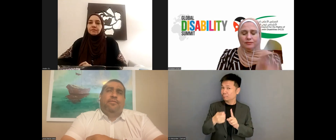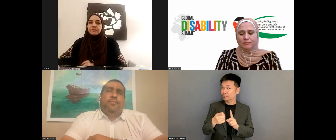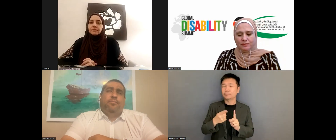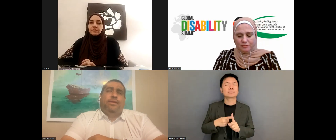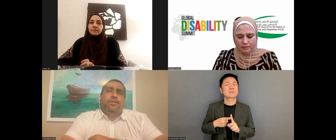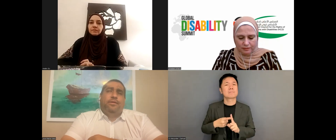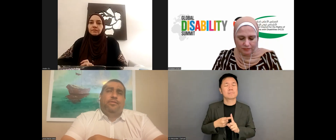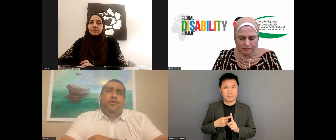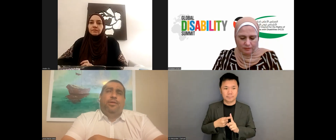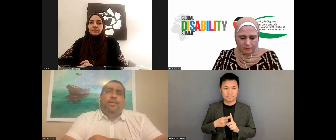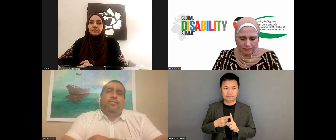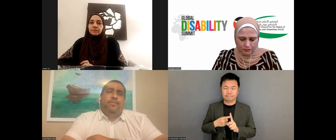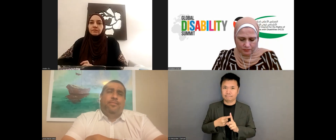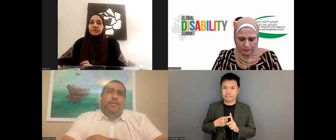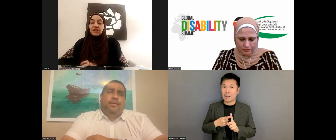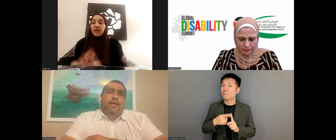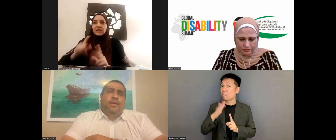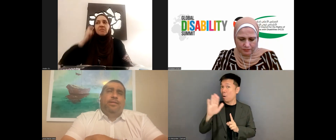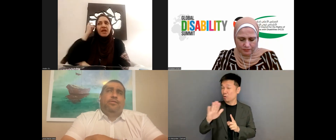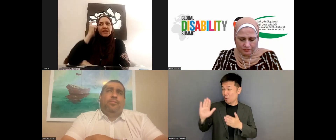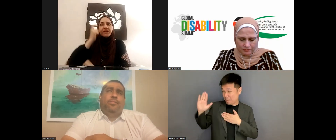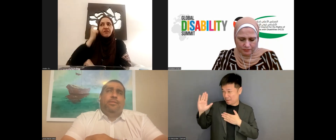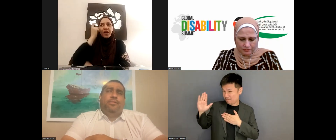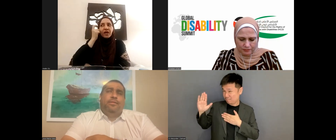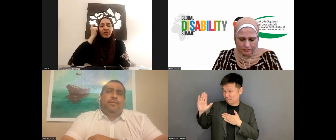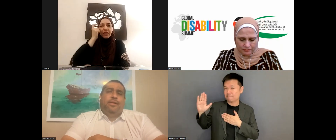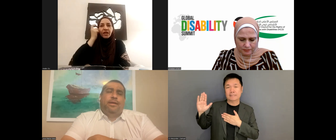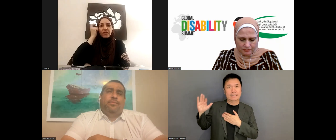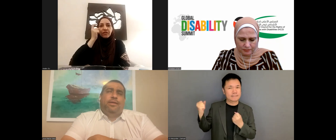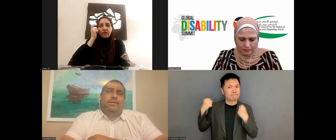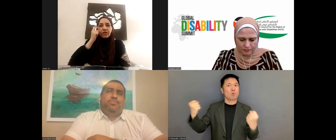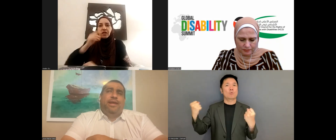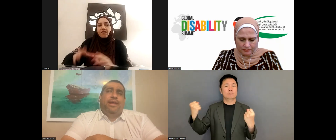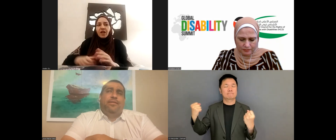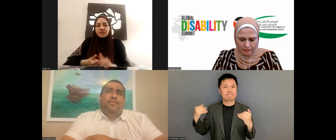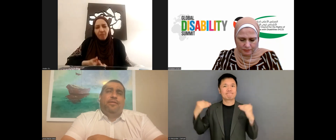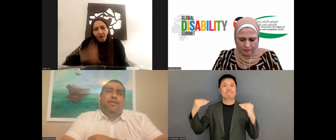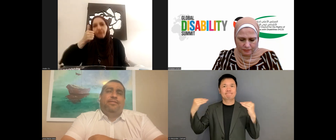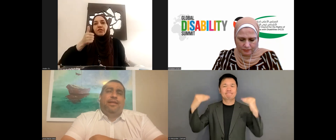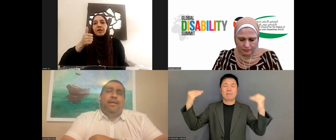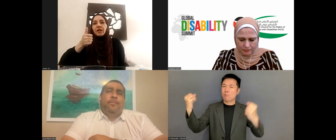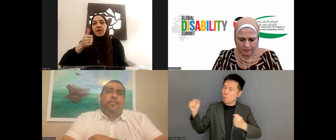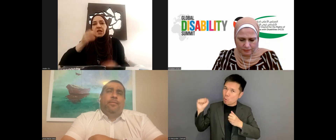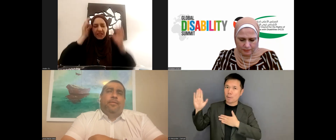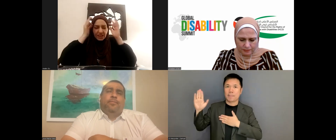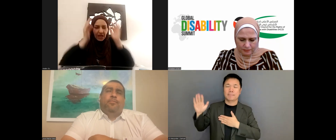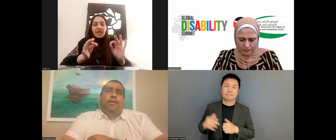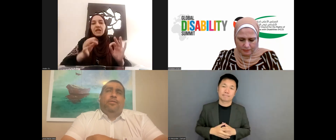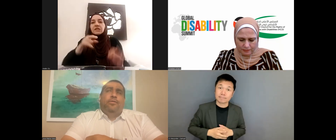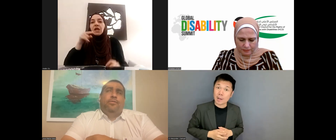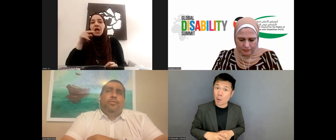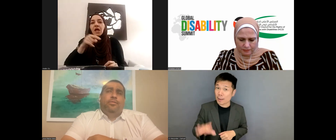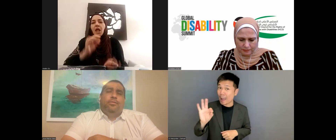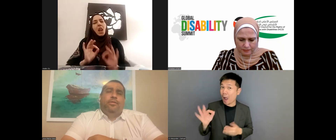to have better commitments. And better commitments can be explained very easily.